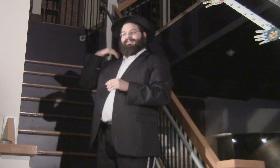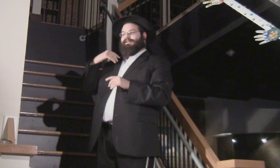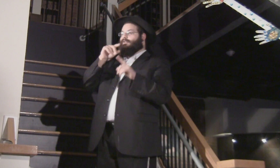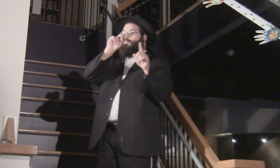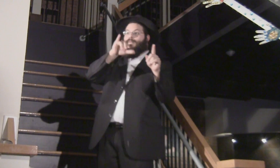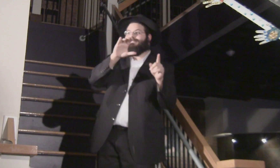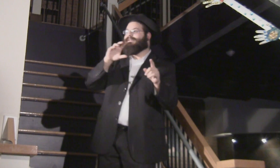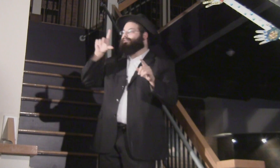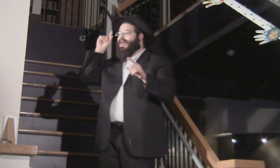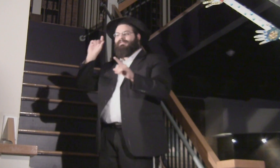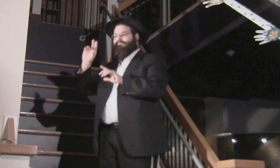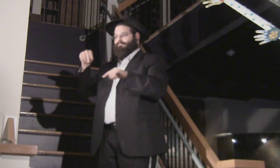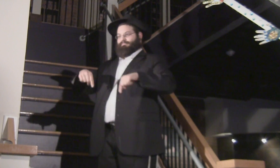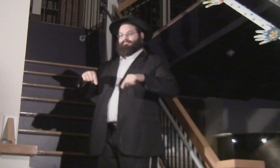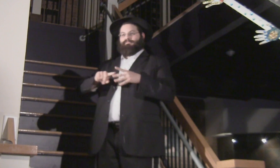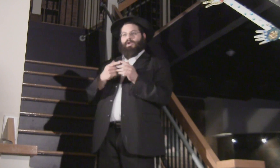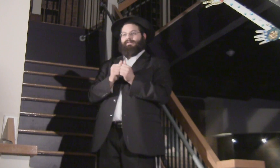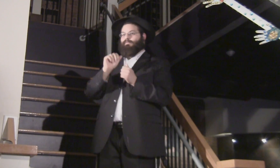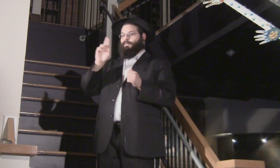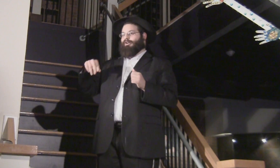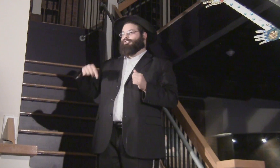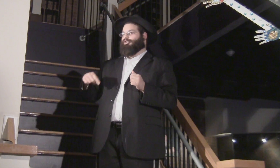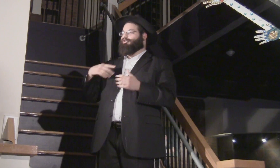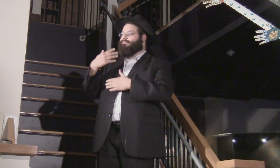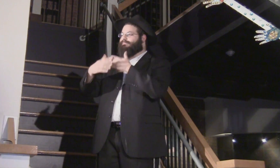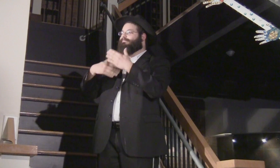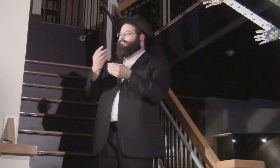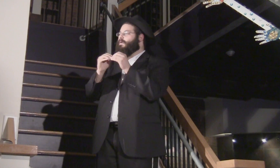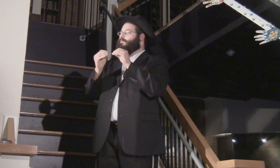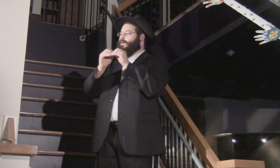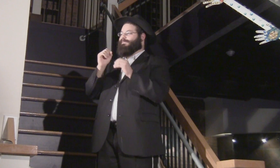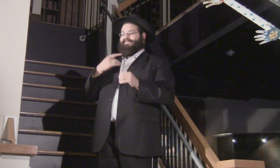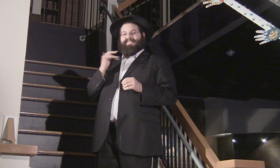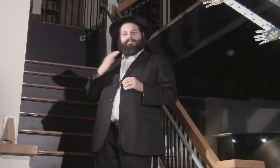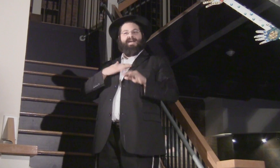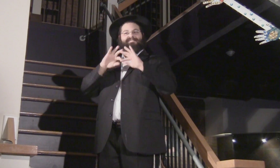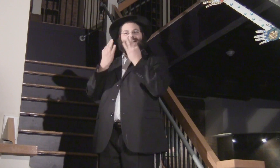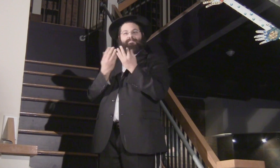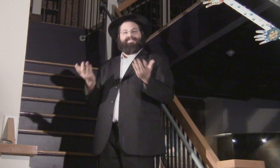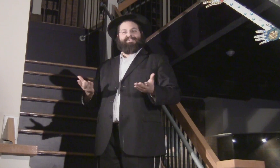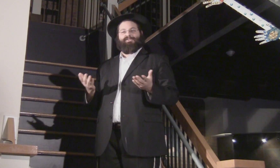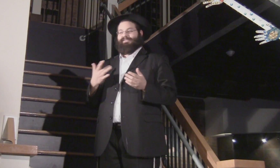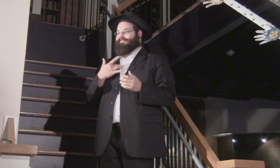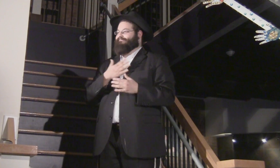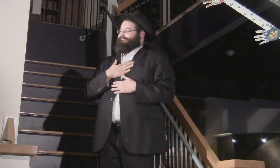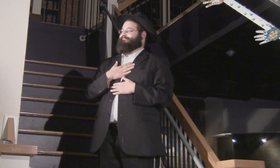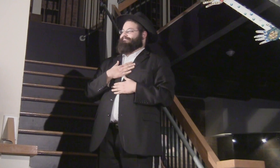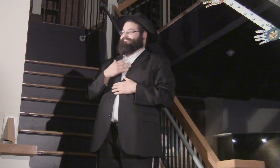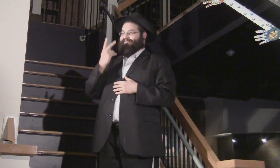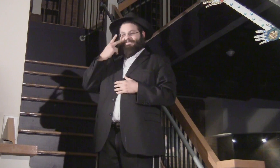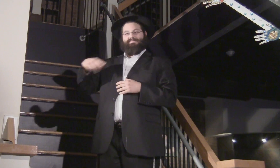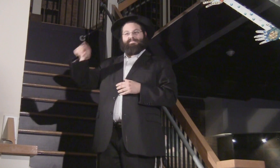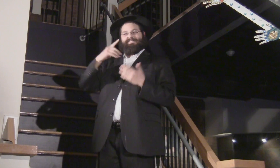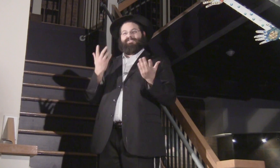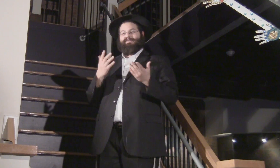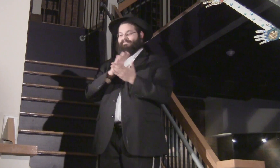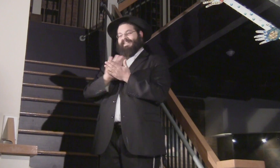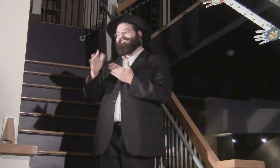in Rochester, it really started here, not in New York City or Gallaudet. So I really enjoy my time here. It's